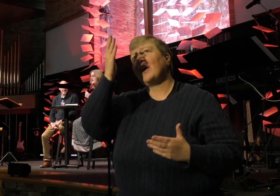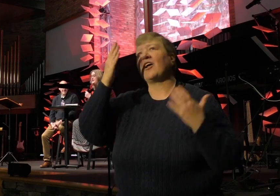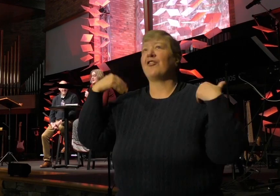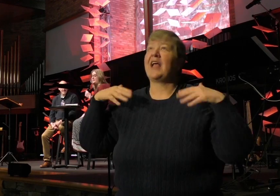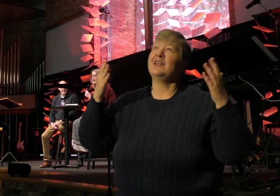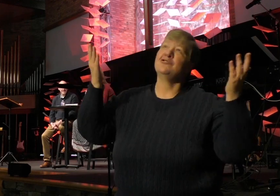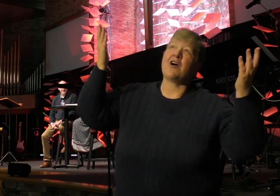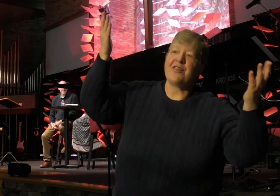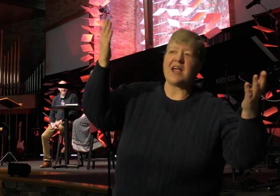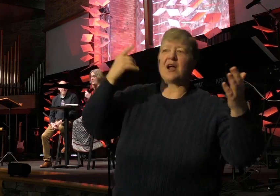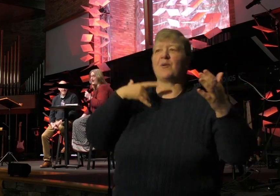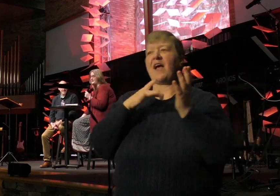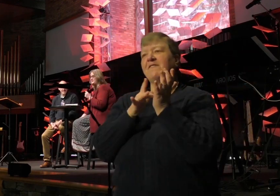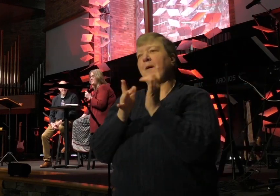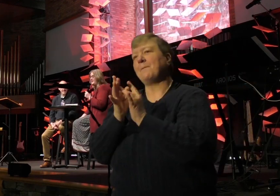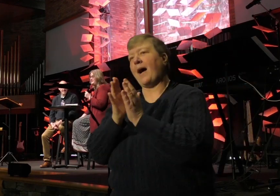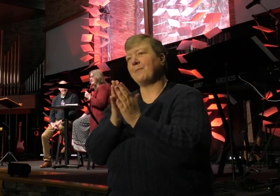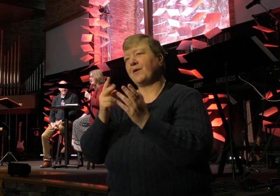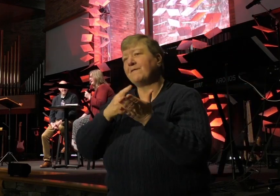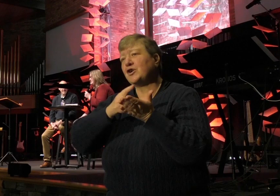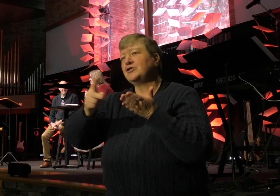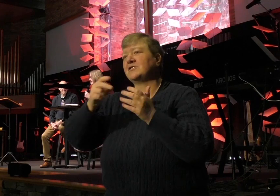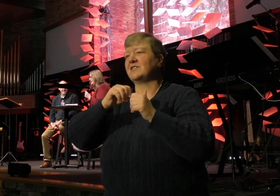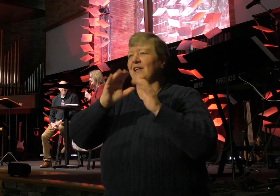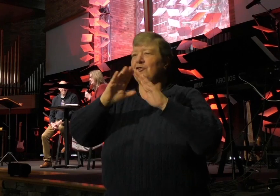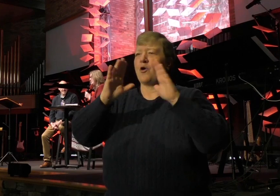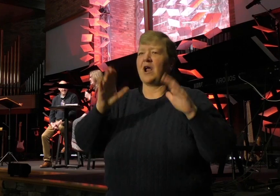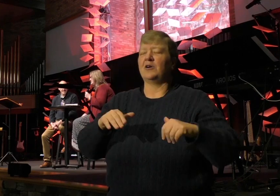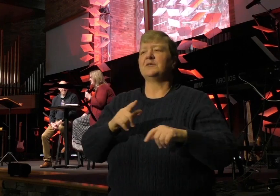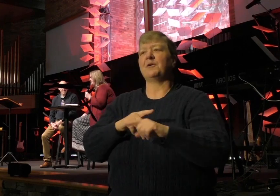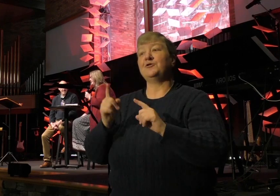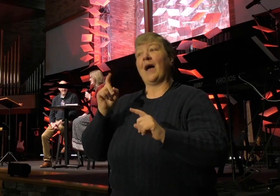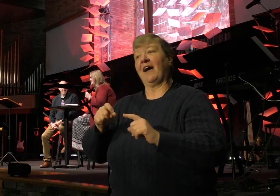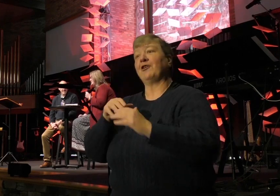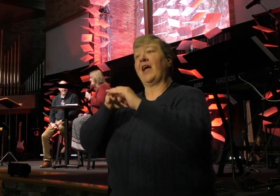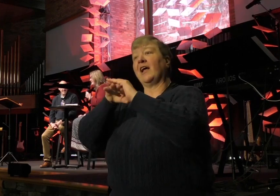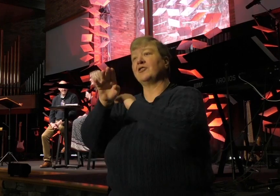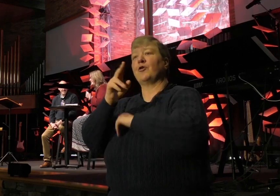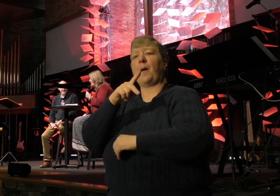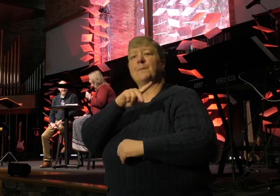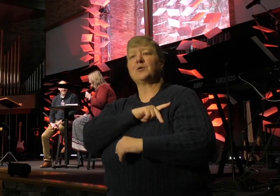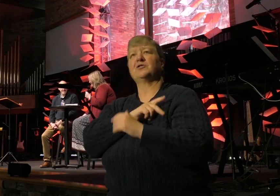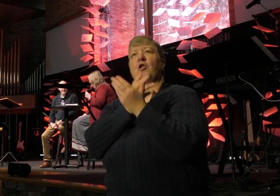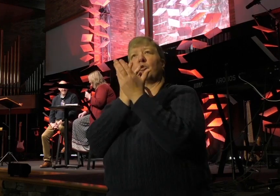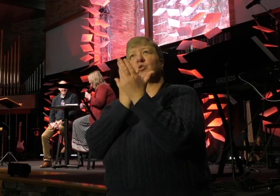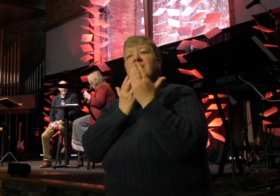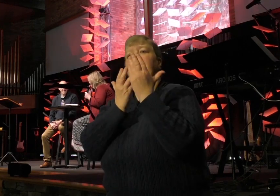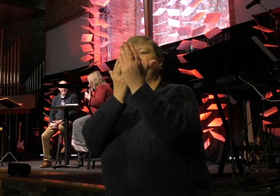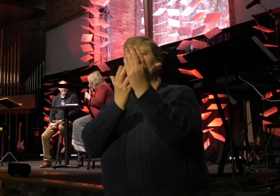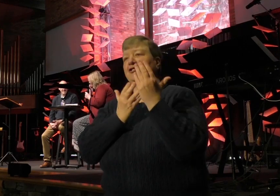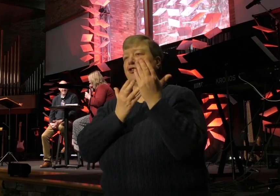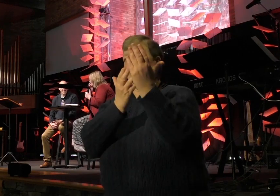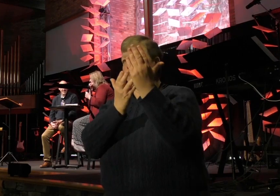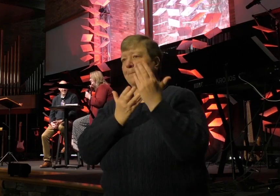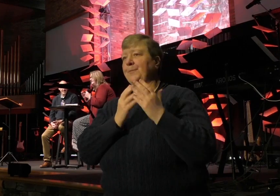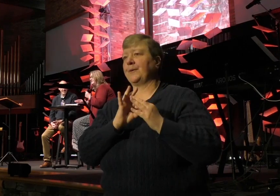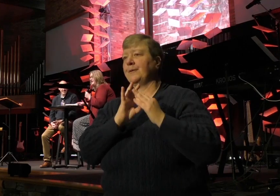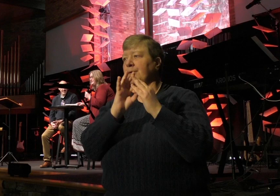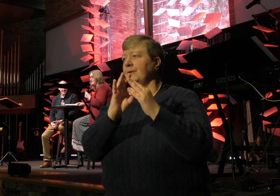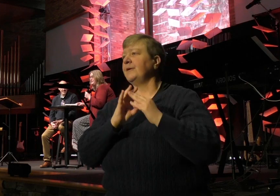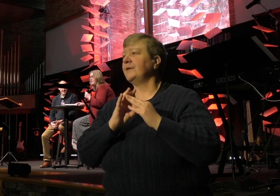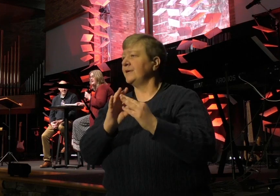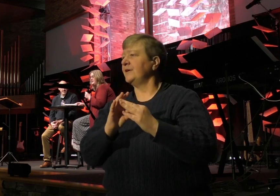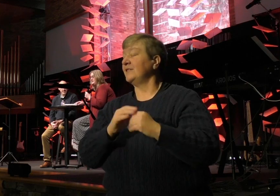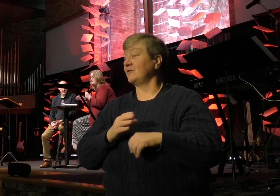you have Bible verses in your house, but you have to enter willingly into a personal relationship with him. And so what I learned from this,